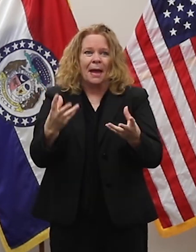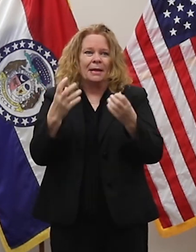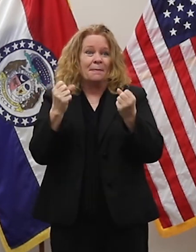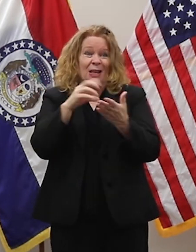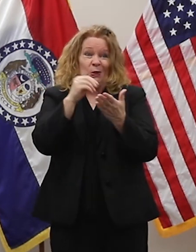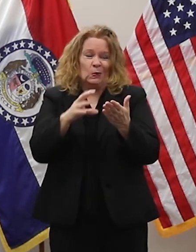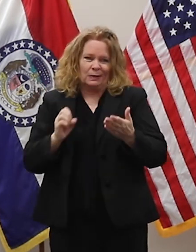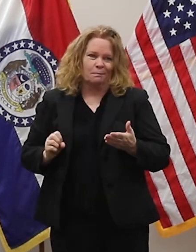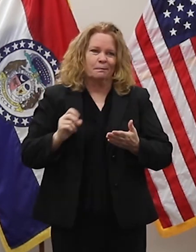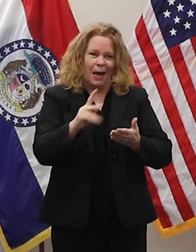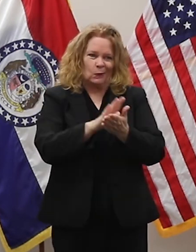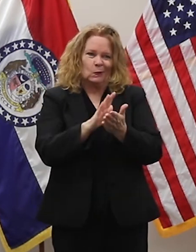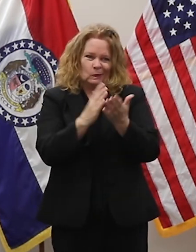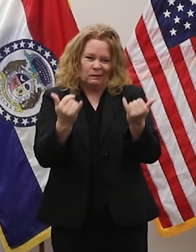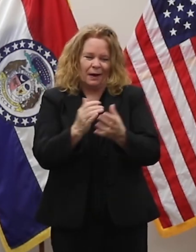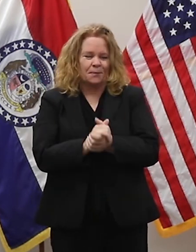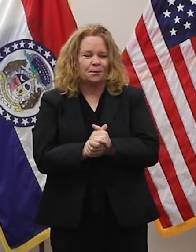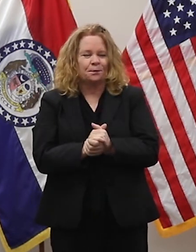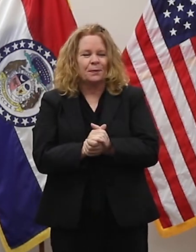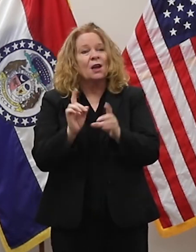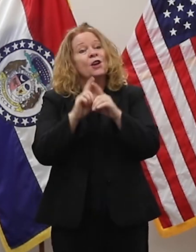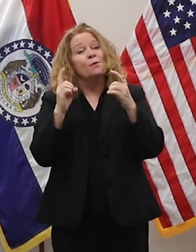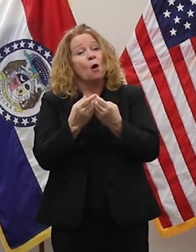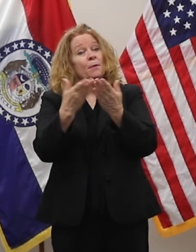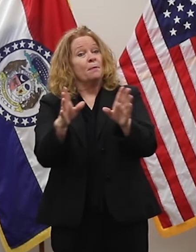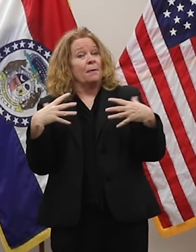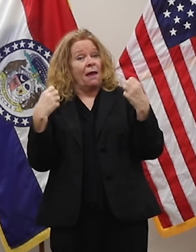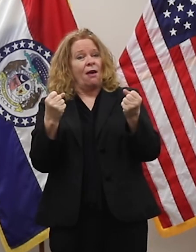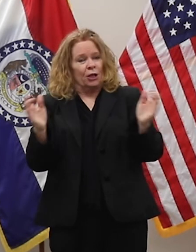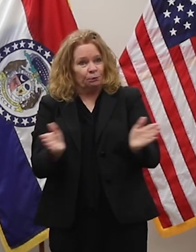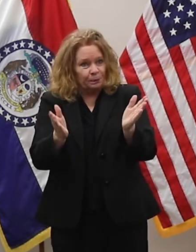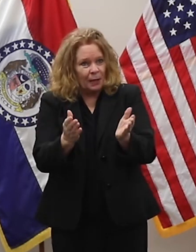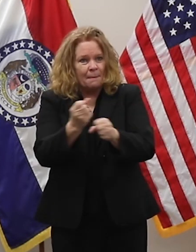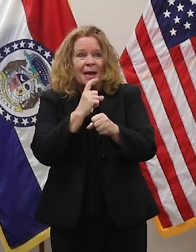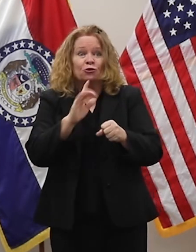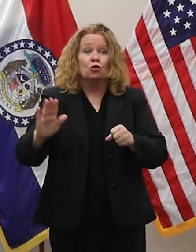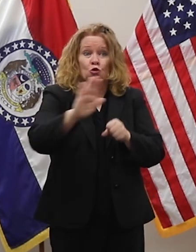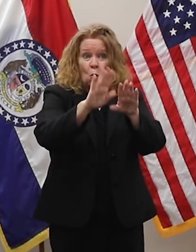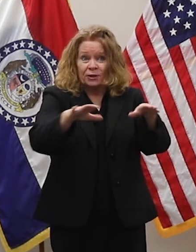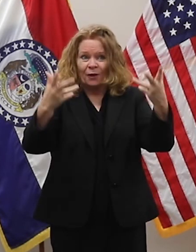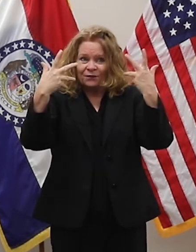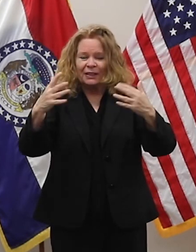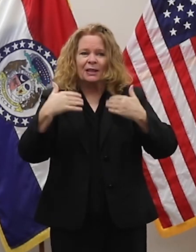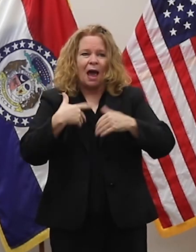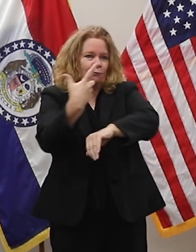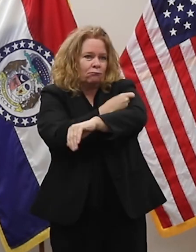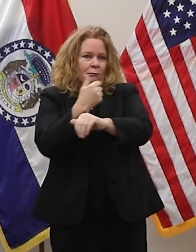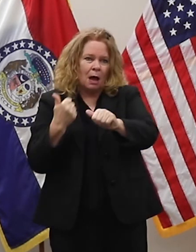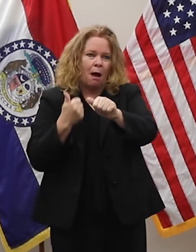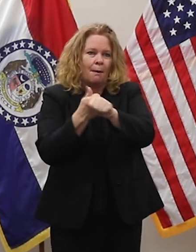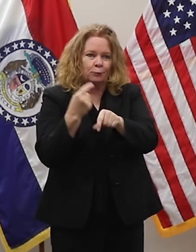back to school. The Department of Public Health encourages you to make sure your children are up to date on immunizations and vaccines,